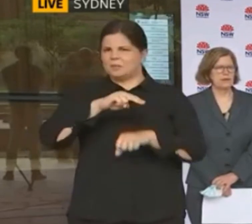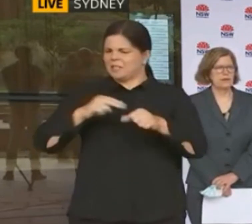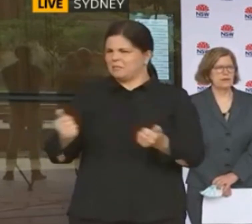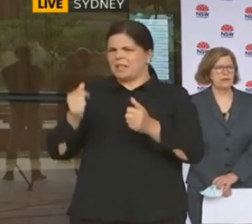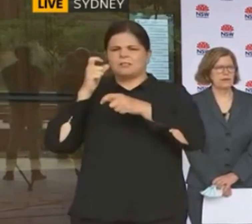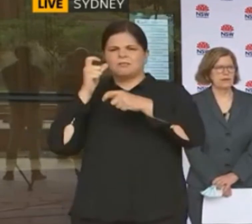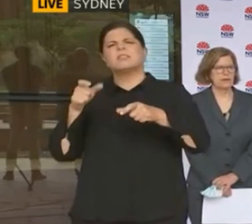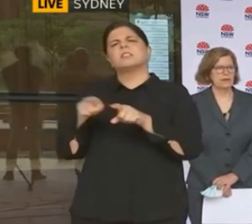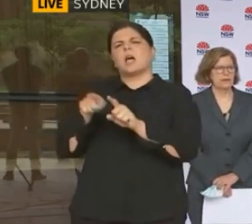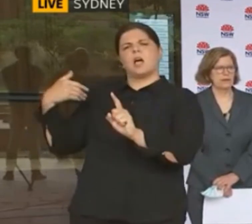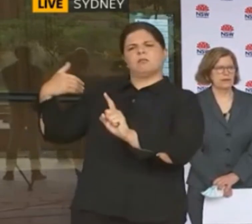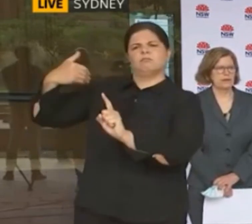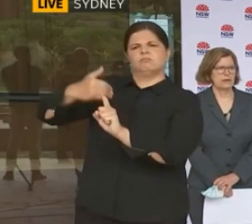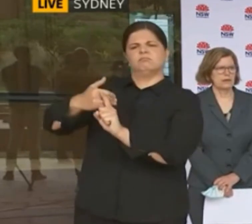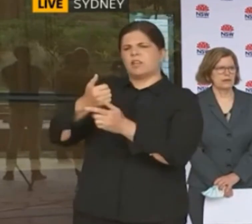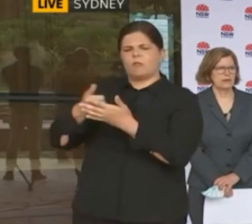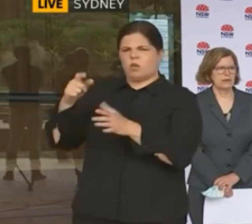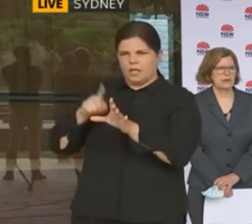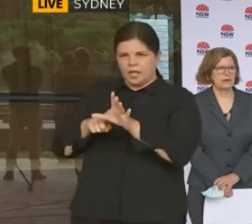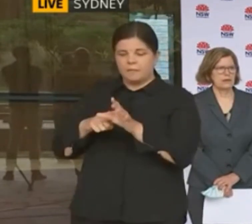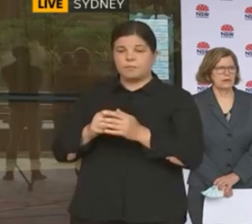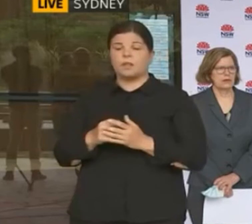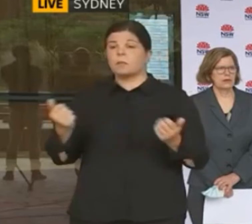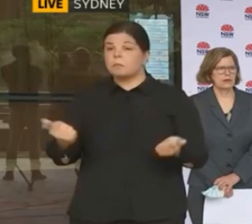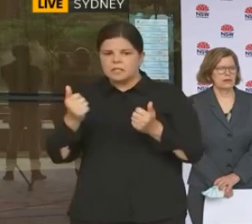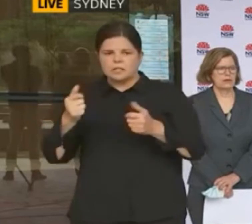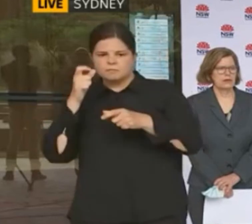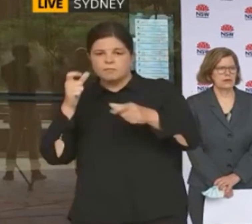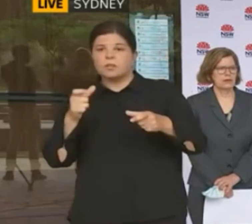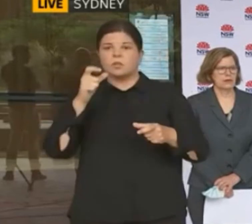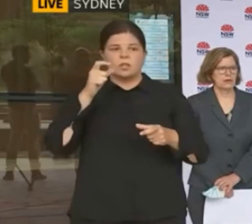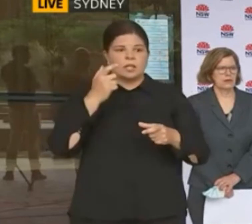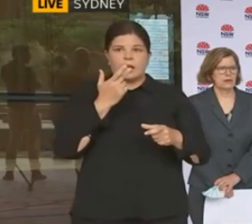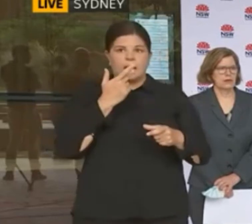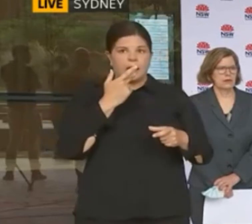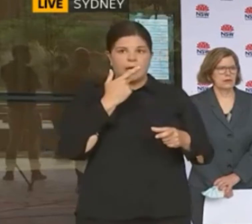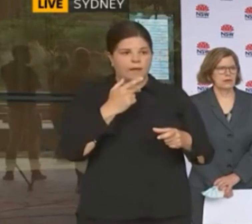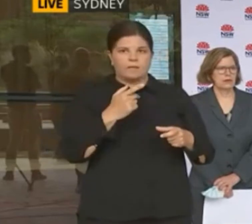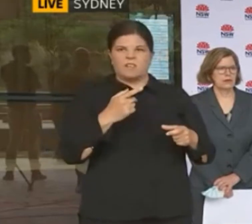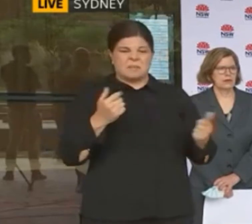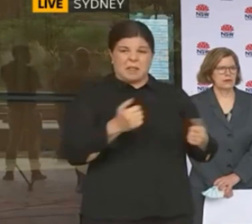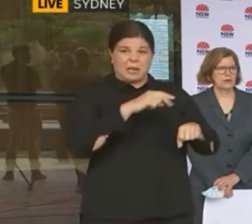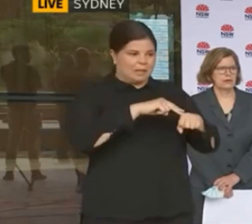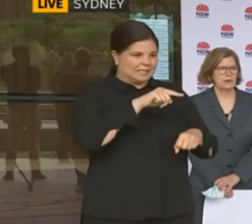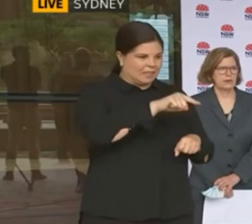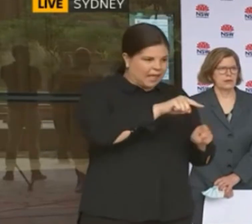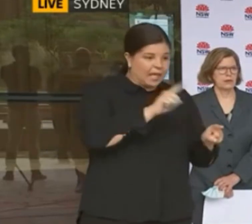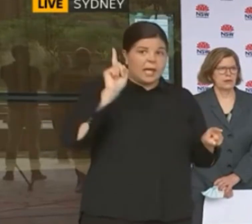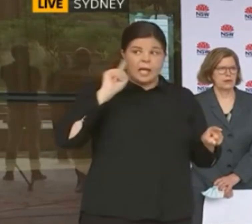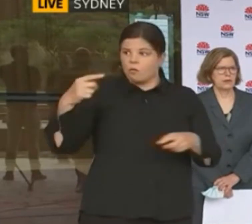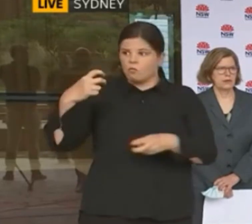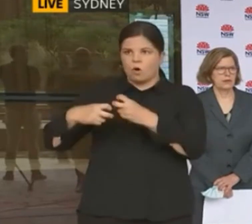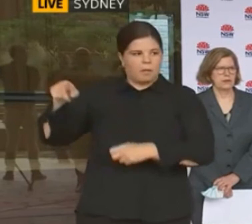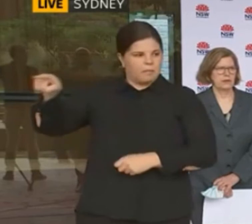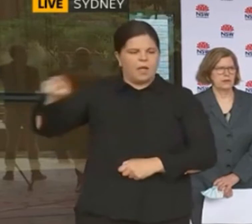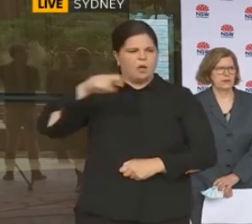area commanders have established forward commands. We have the flexibility to move resources around between commands to deal with anything that arises.